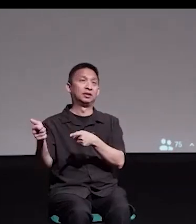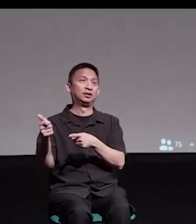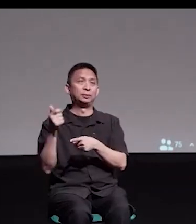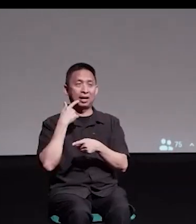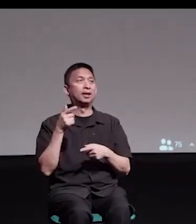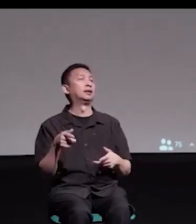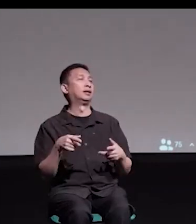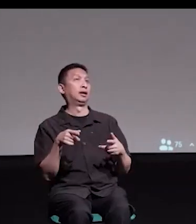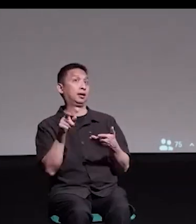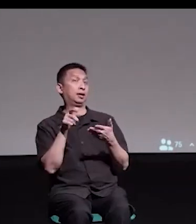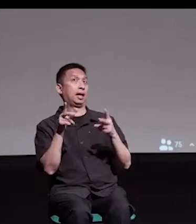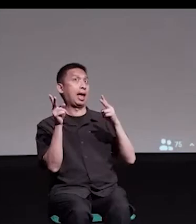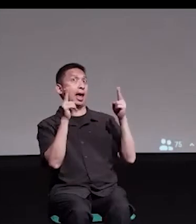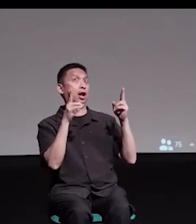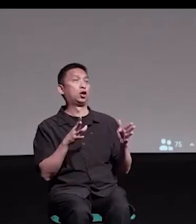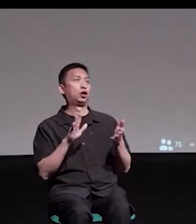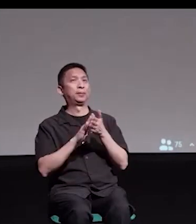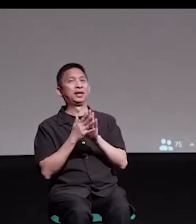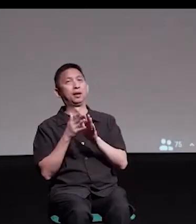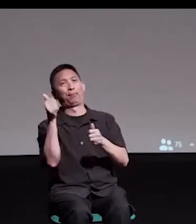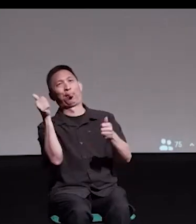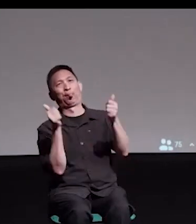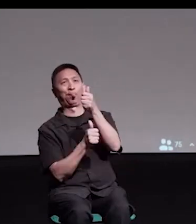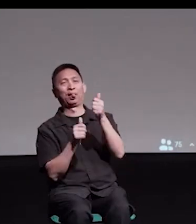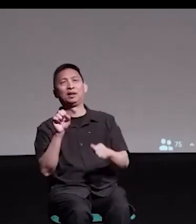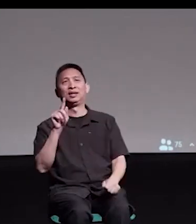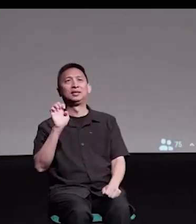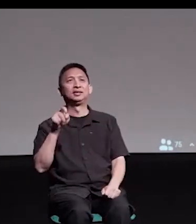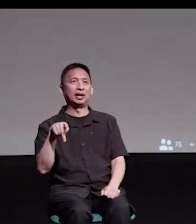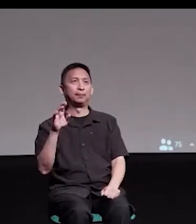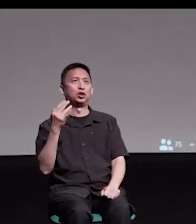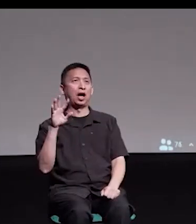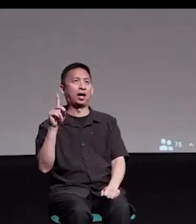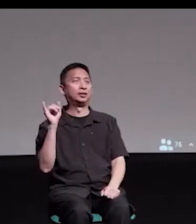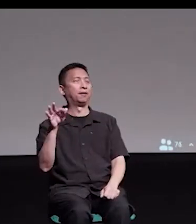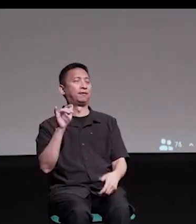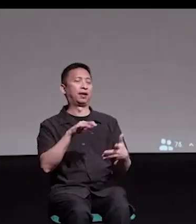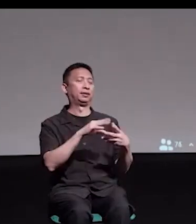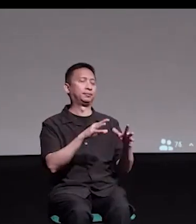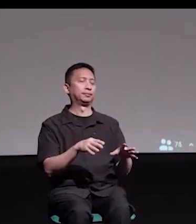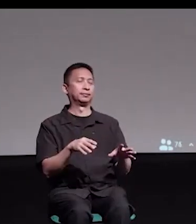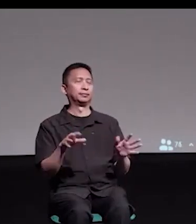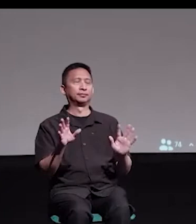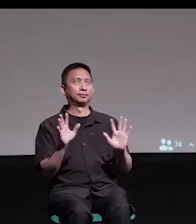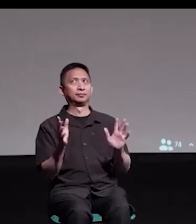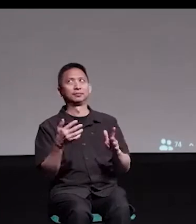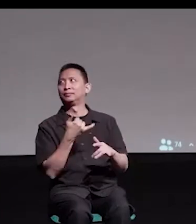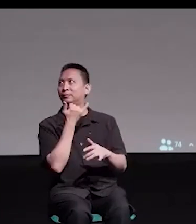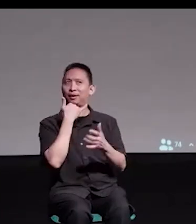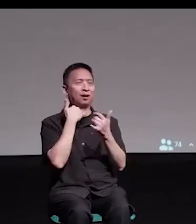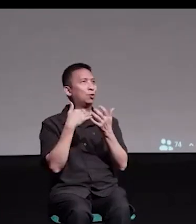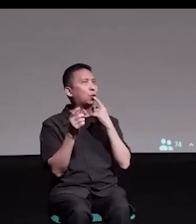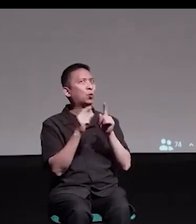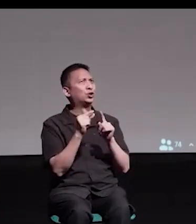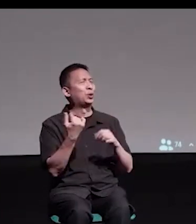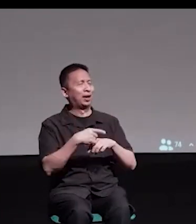stepchild of the future of the the narrative, not narrative, my God, not fiction, all the wrong words.